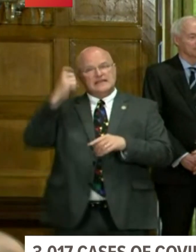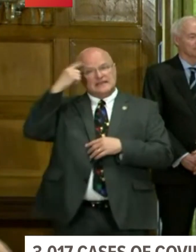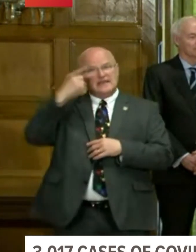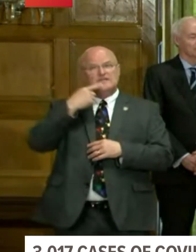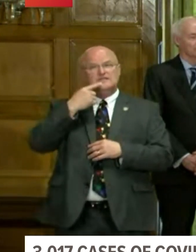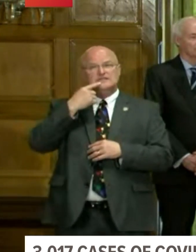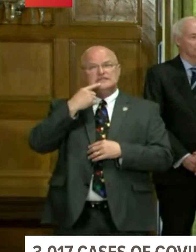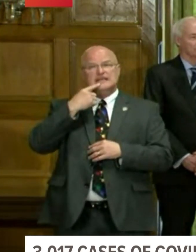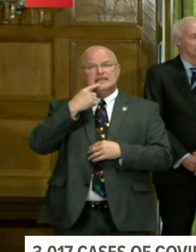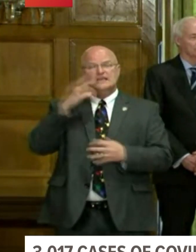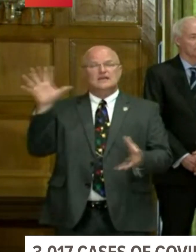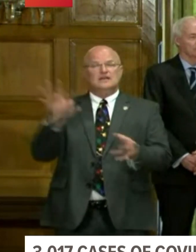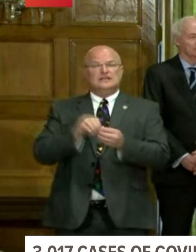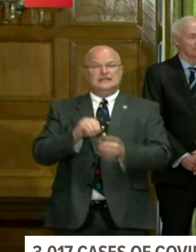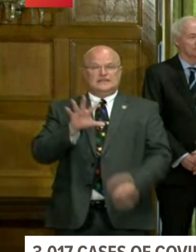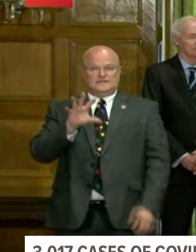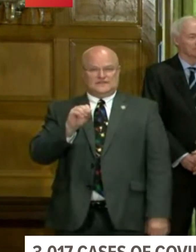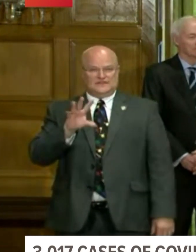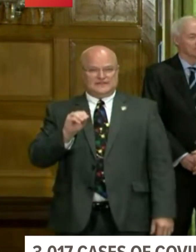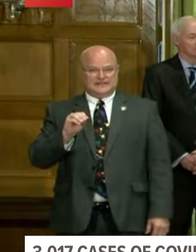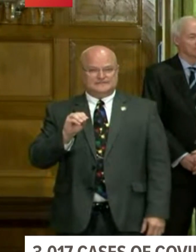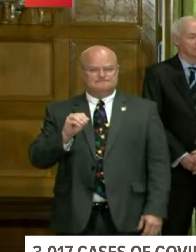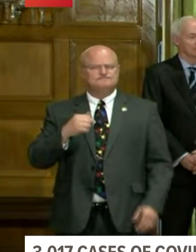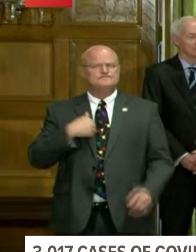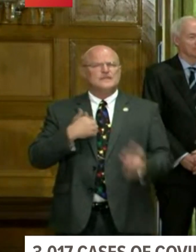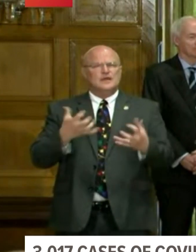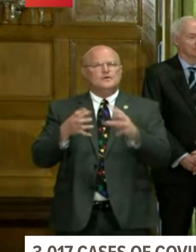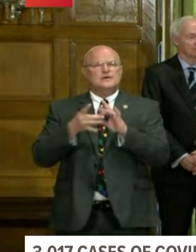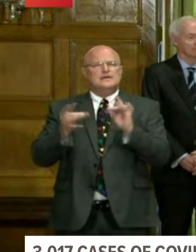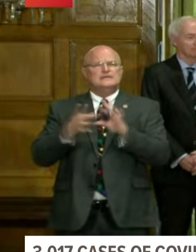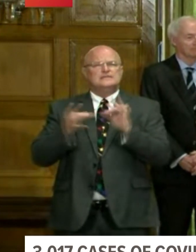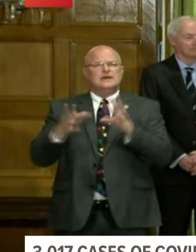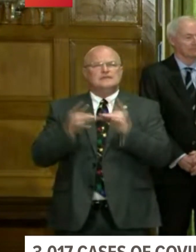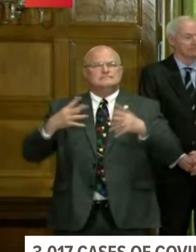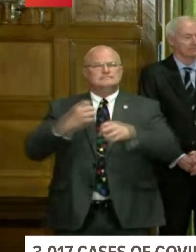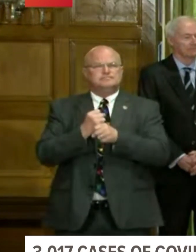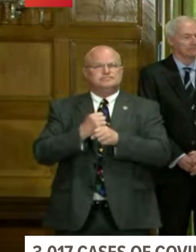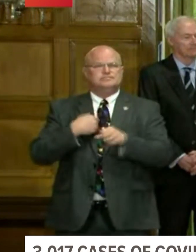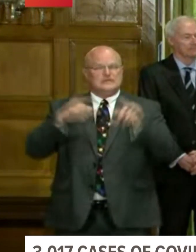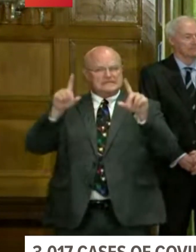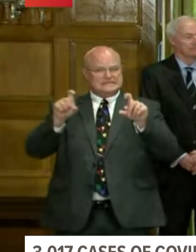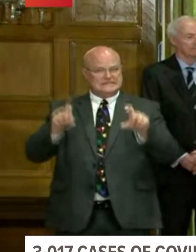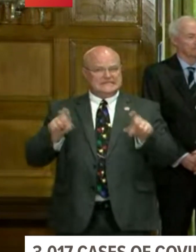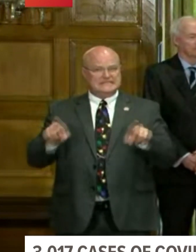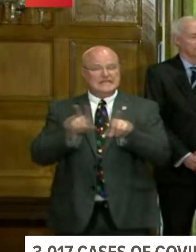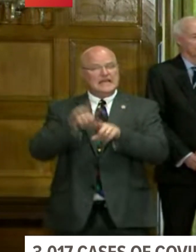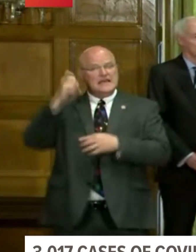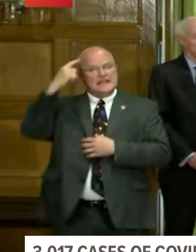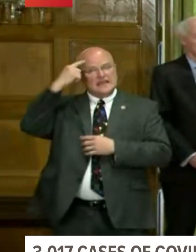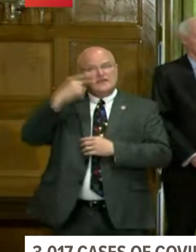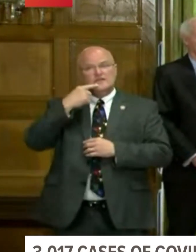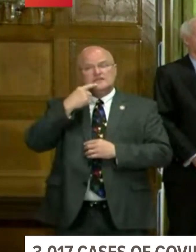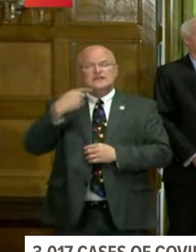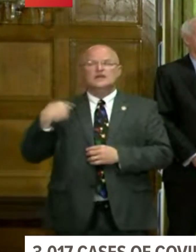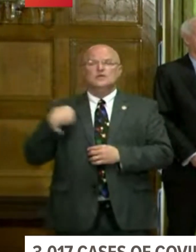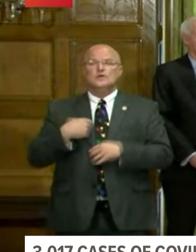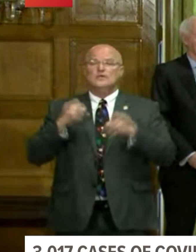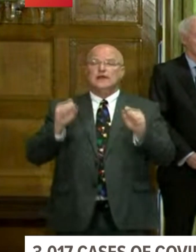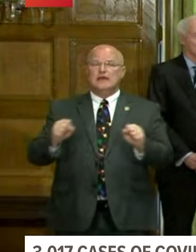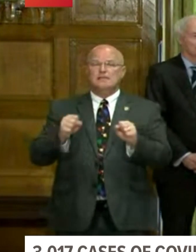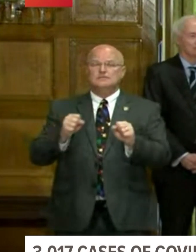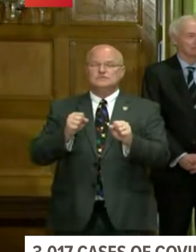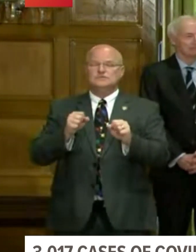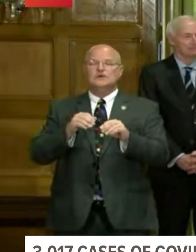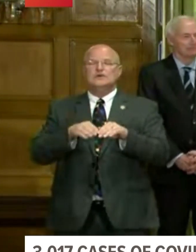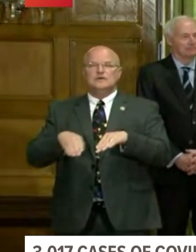is 50. I want to talk briefly about our testing. As the Governor mentioned, we were able to